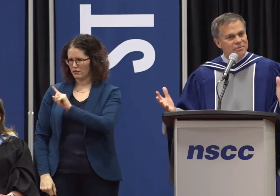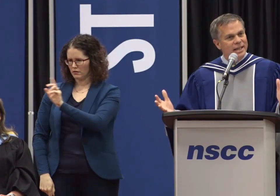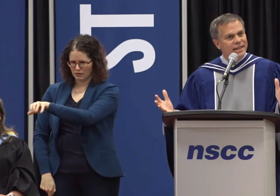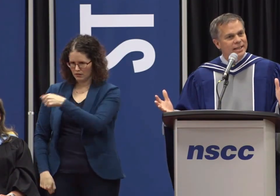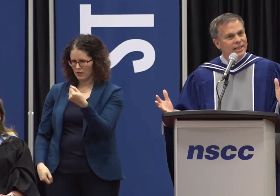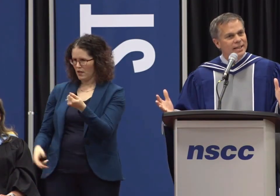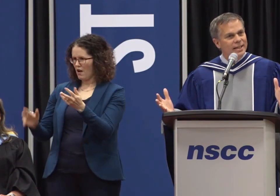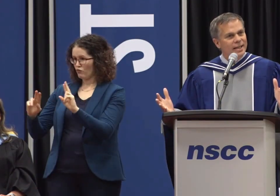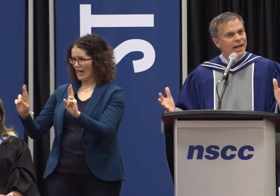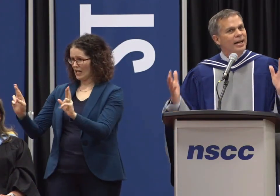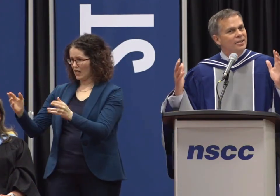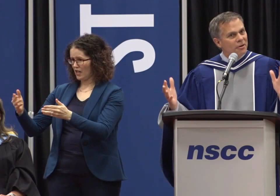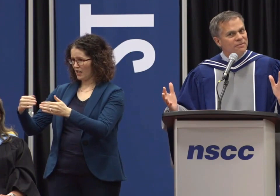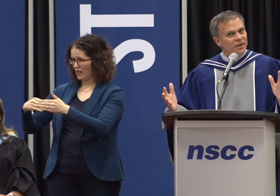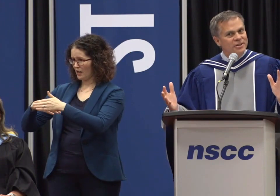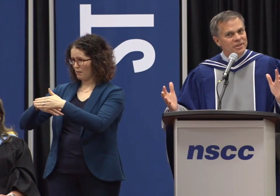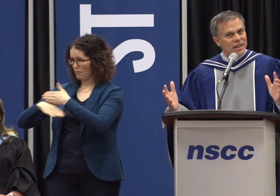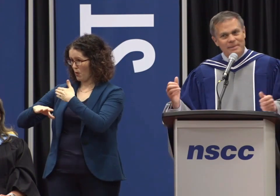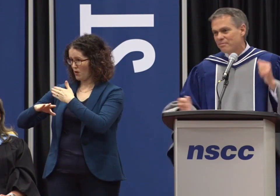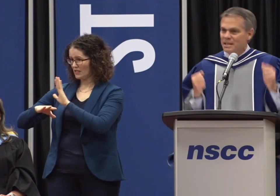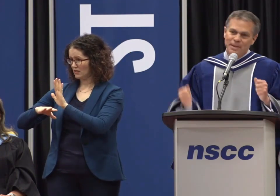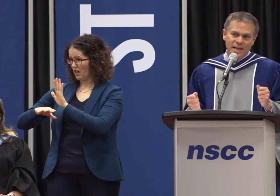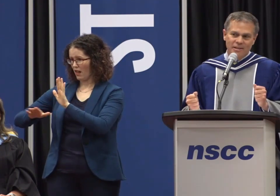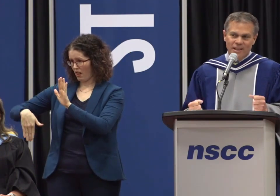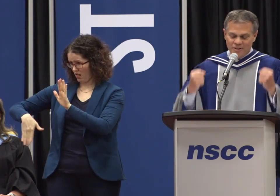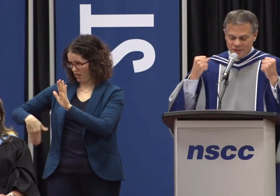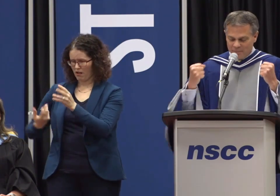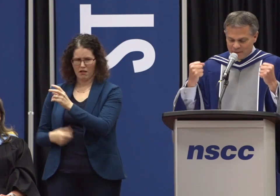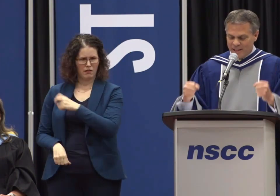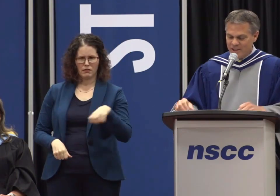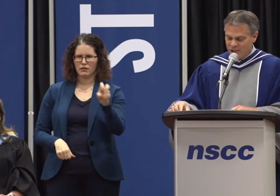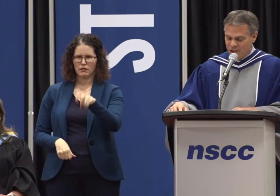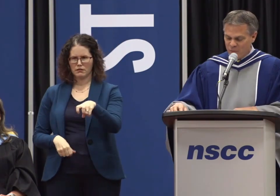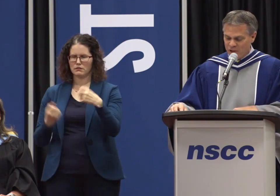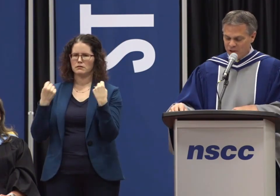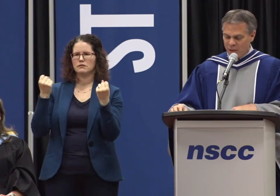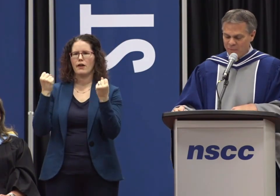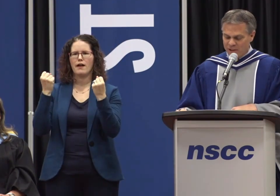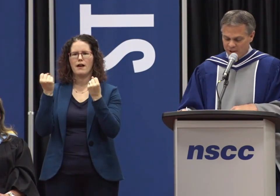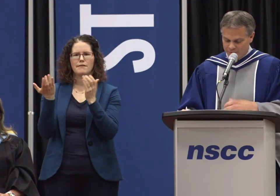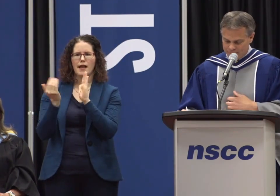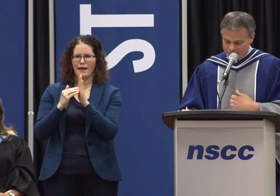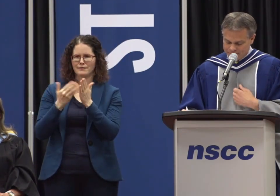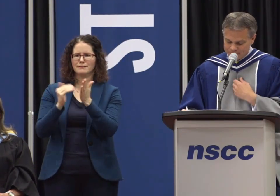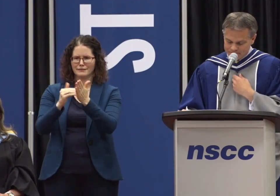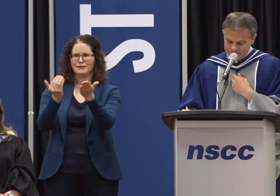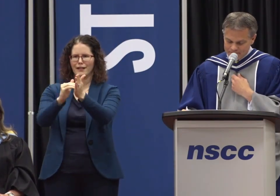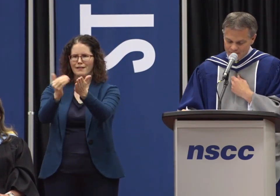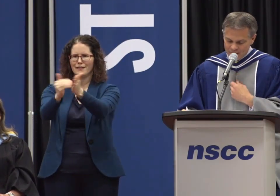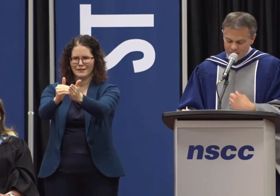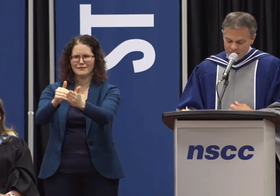and get ready. No false alarm. I'd run back around, jump behind the steering wheel, and away we'd go.